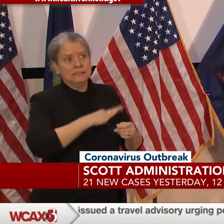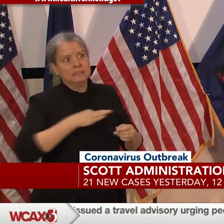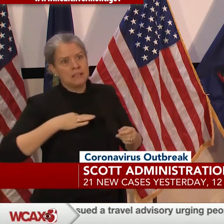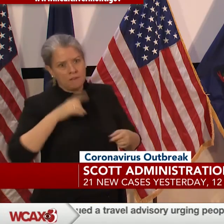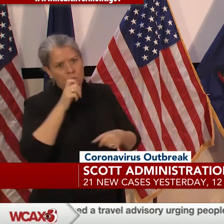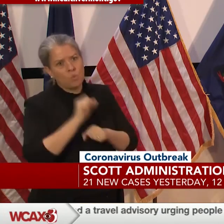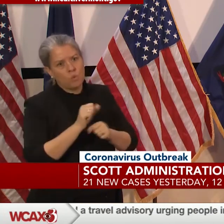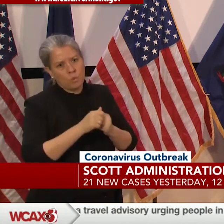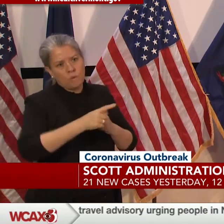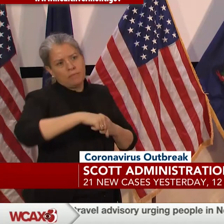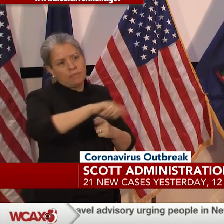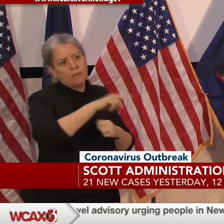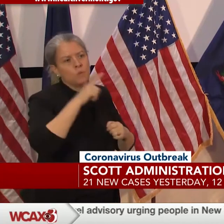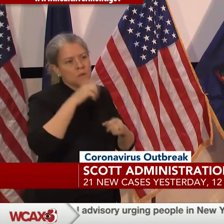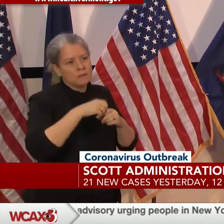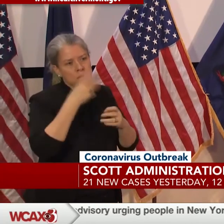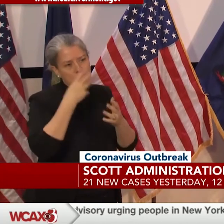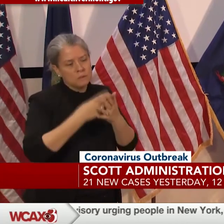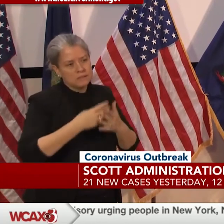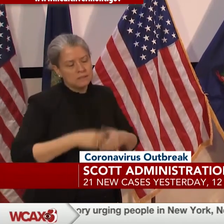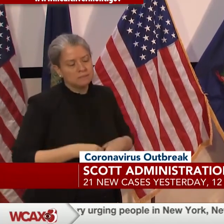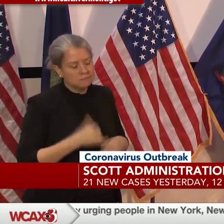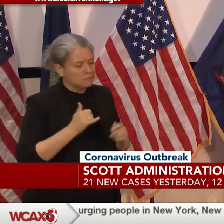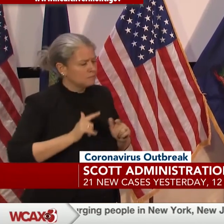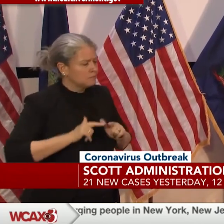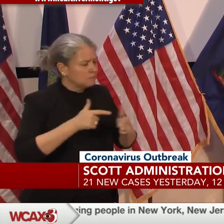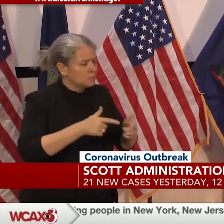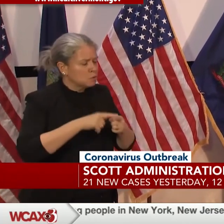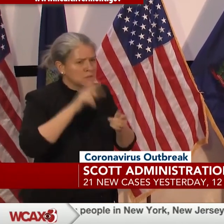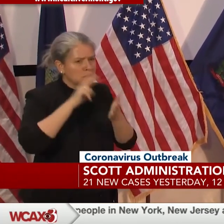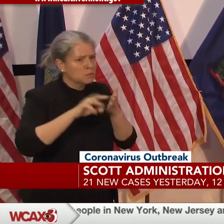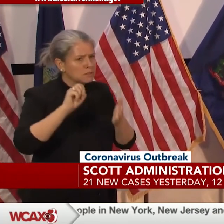to Secretary Smith on that, if you're still on the line.